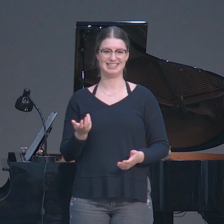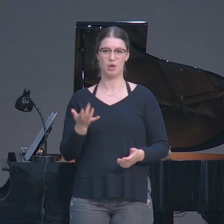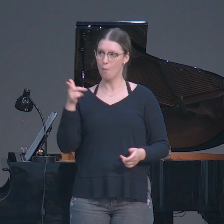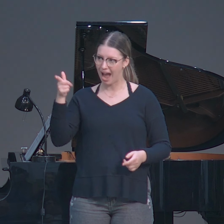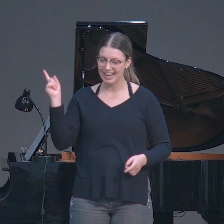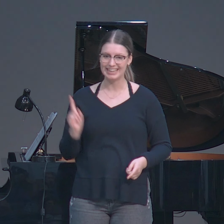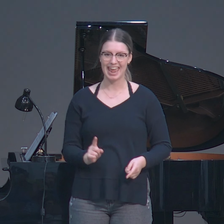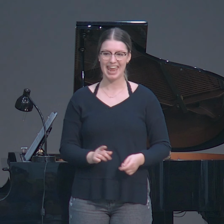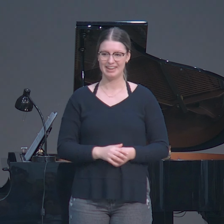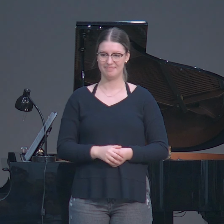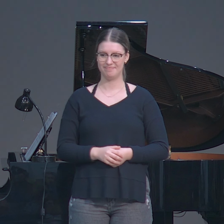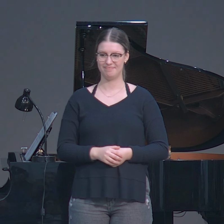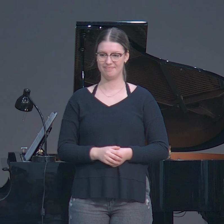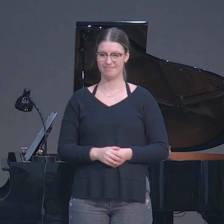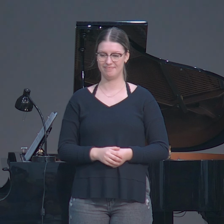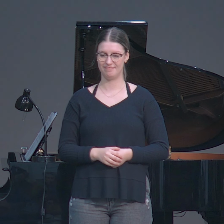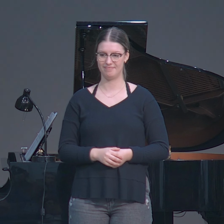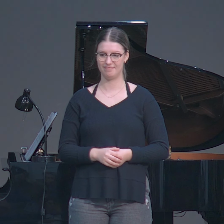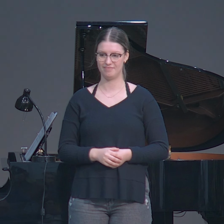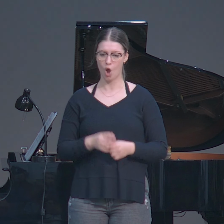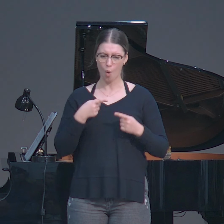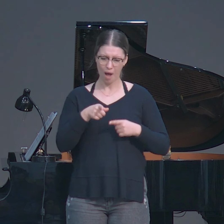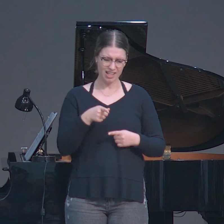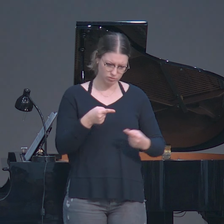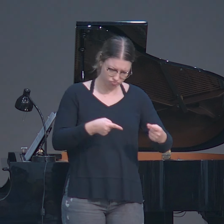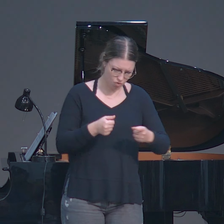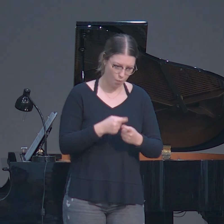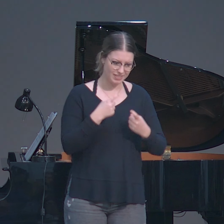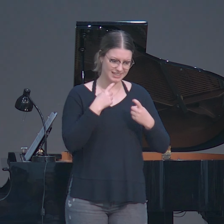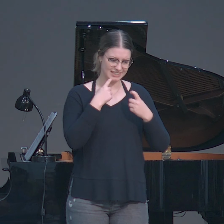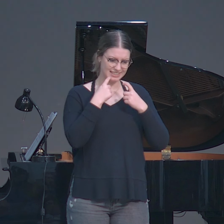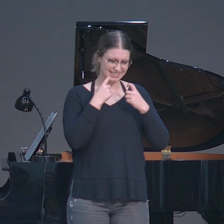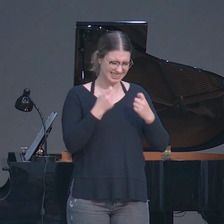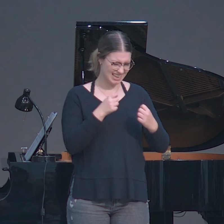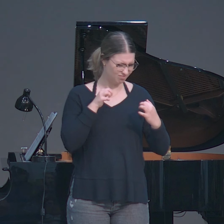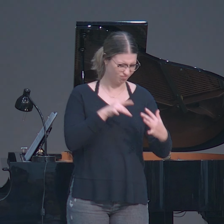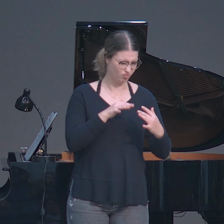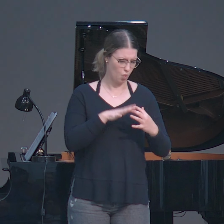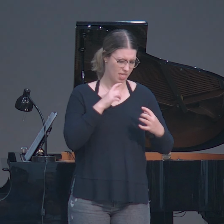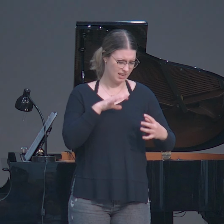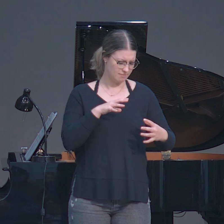And use that in your own battle with sin and find victory.